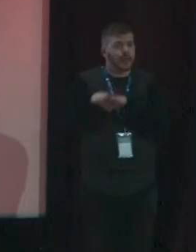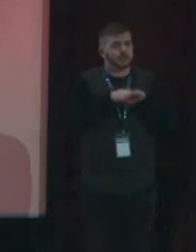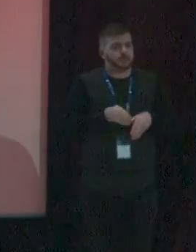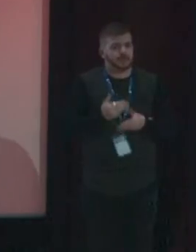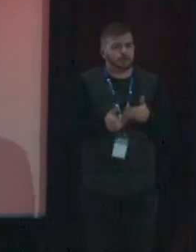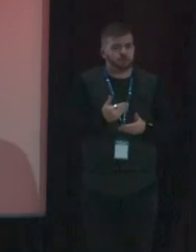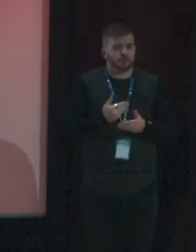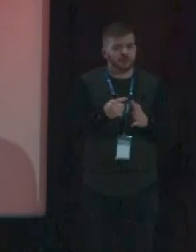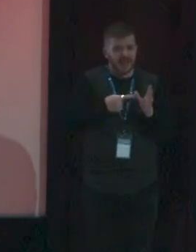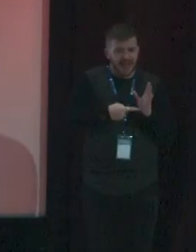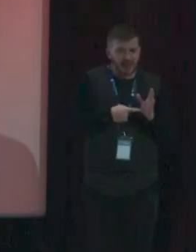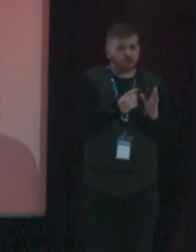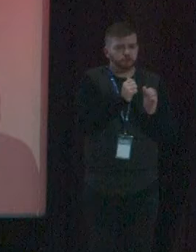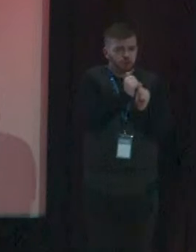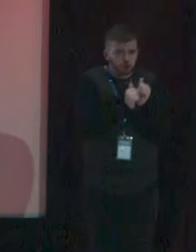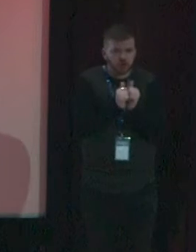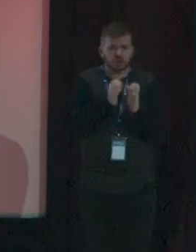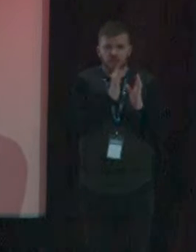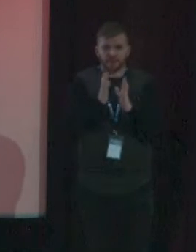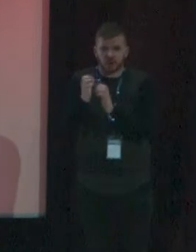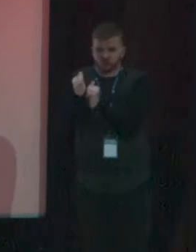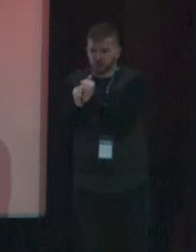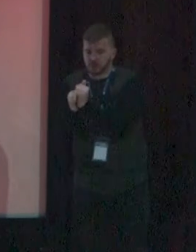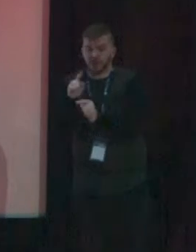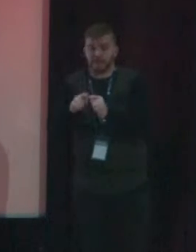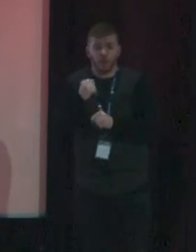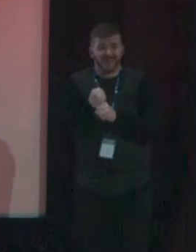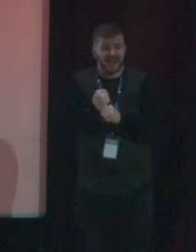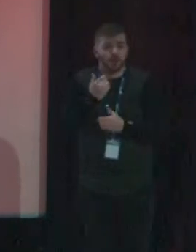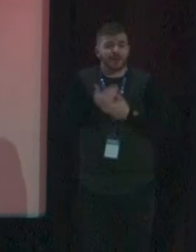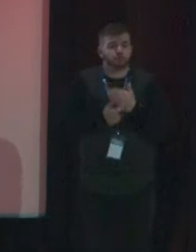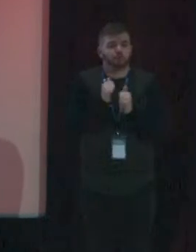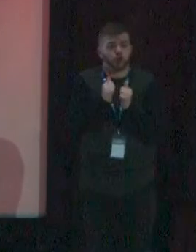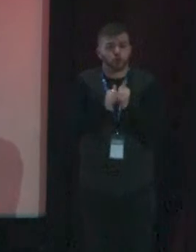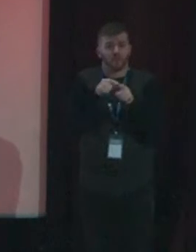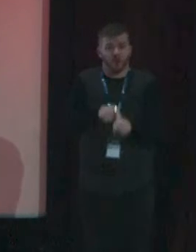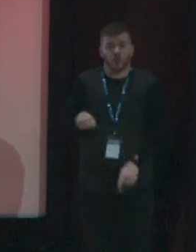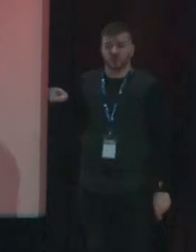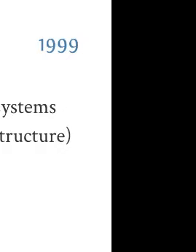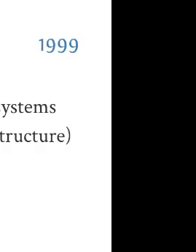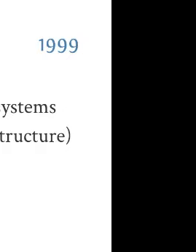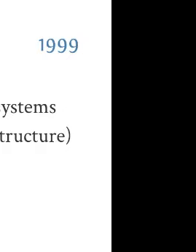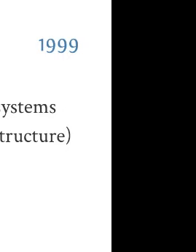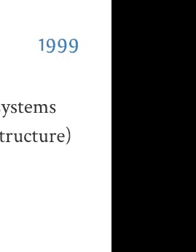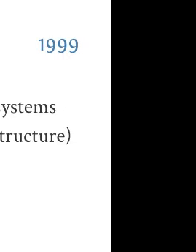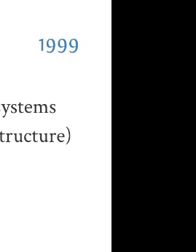structures, chapter structures. And most games with narrative content will tend to go down that line. But they also have, of course, their own game systems with their own